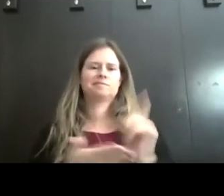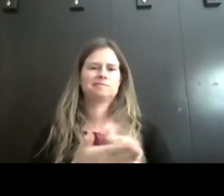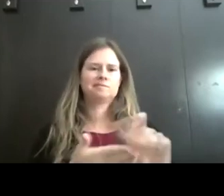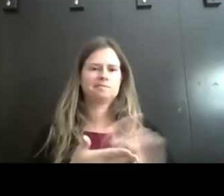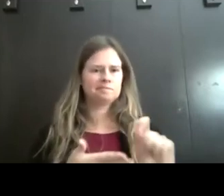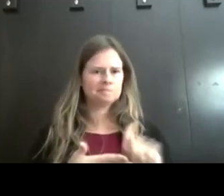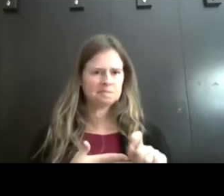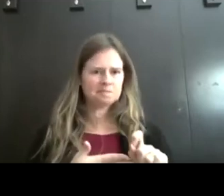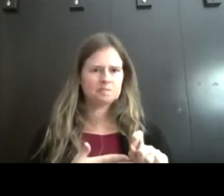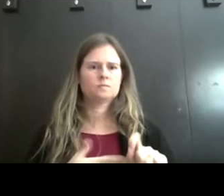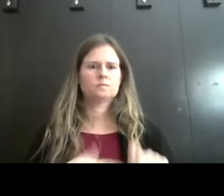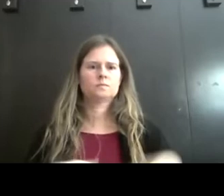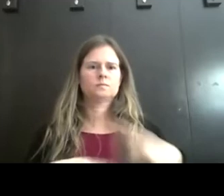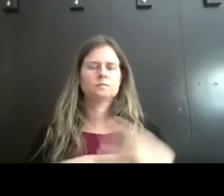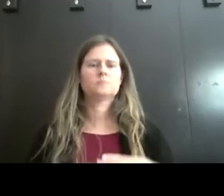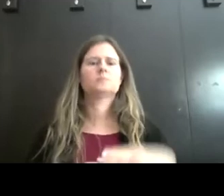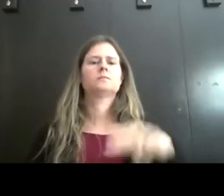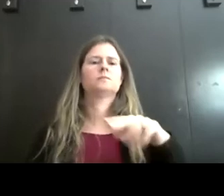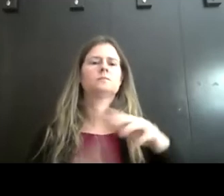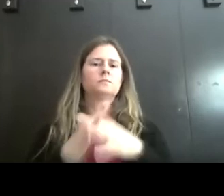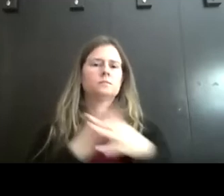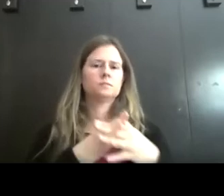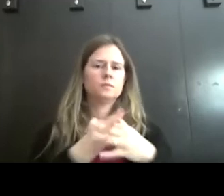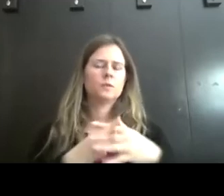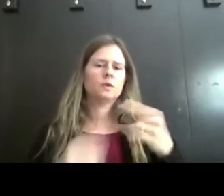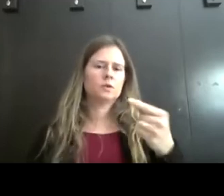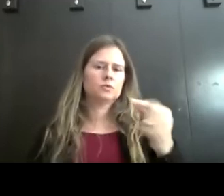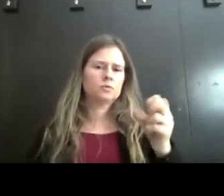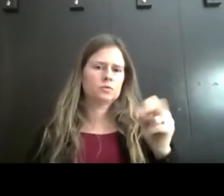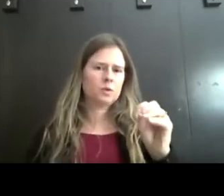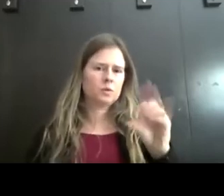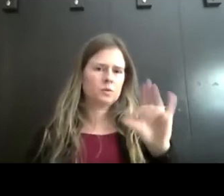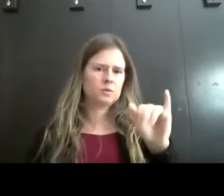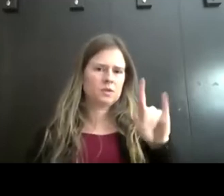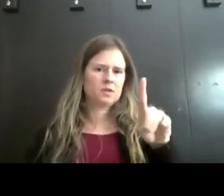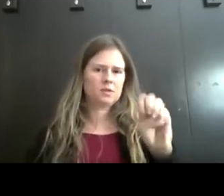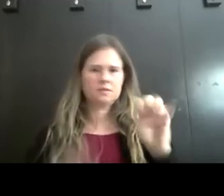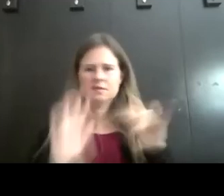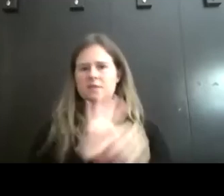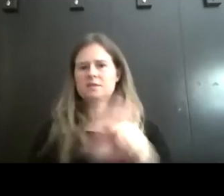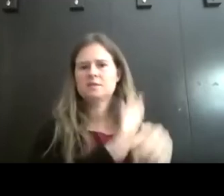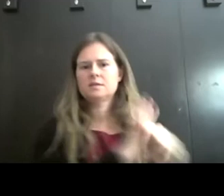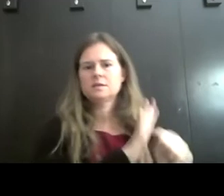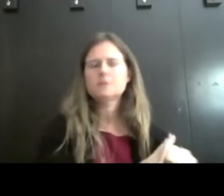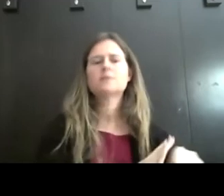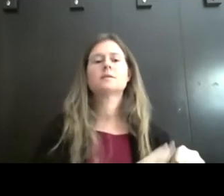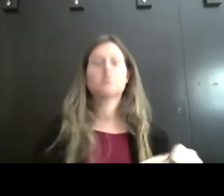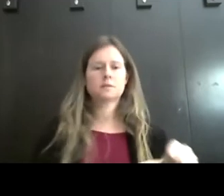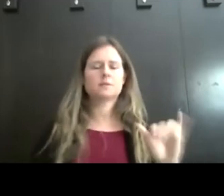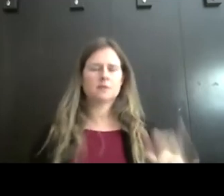It's called American Genocide. And American Genocide is about that period I just mentioned